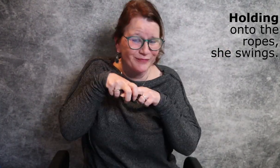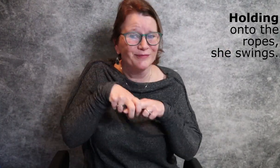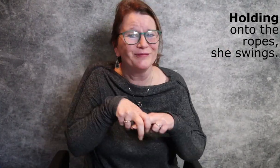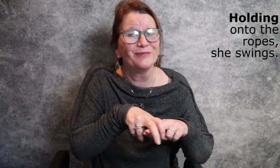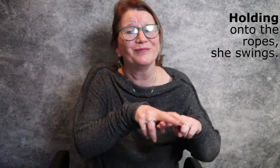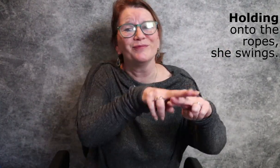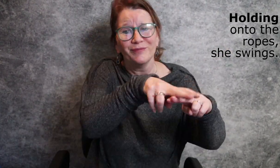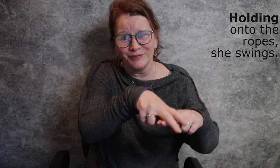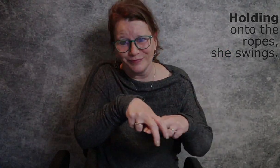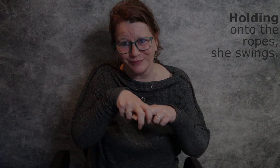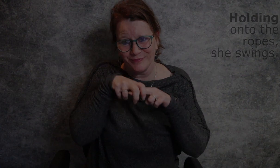either side.